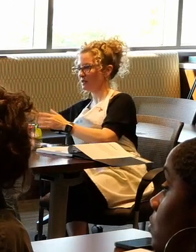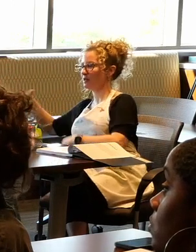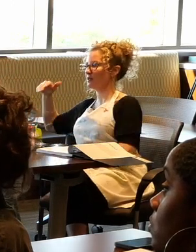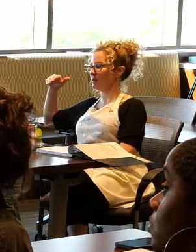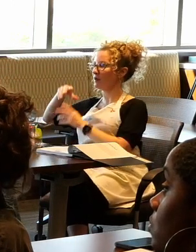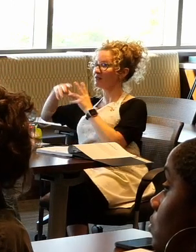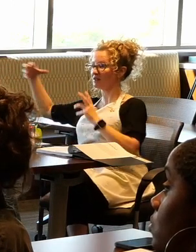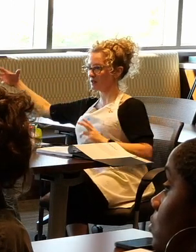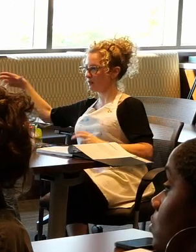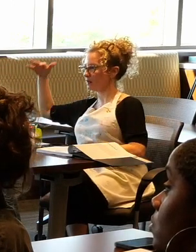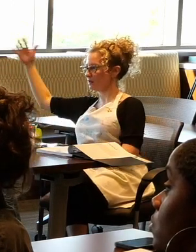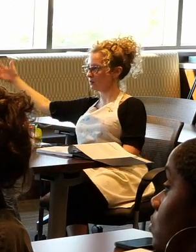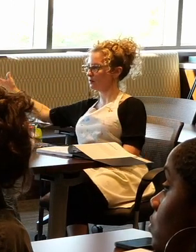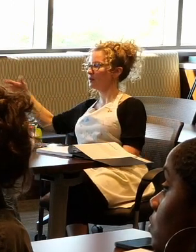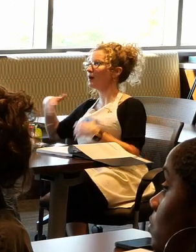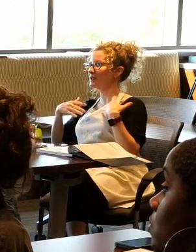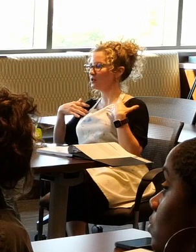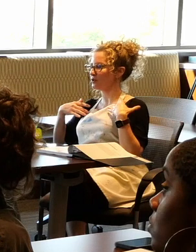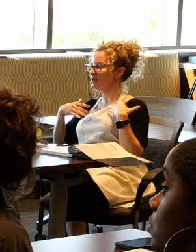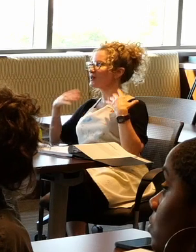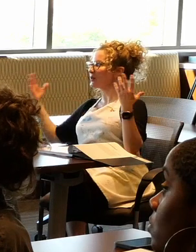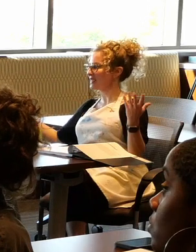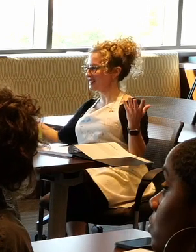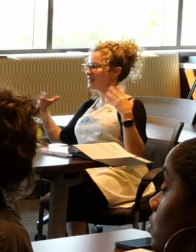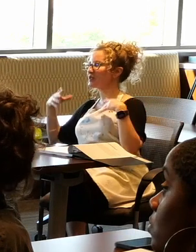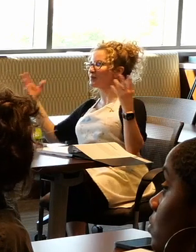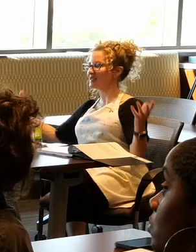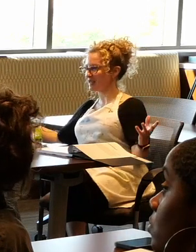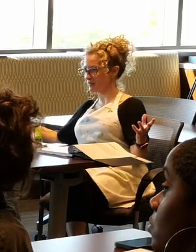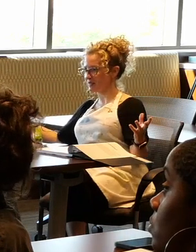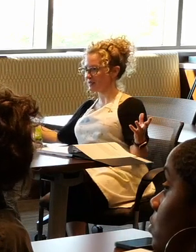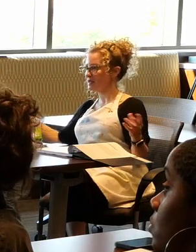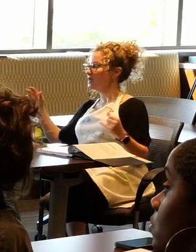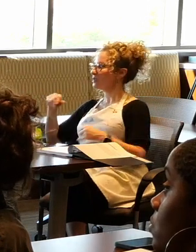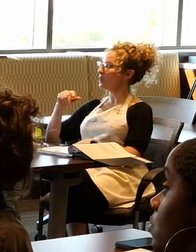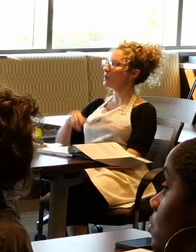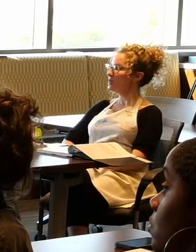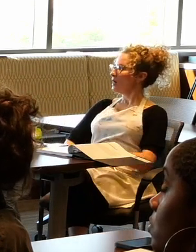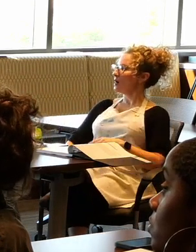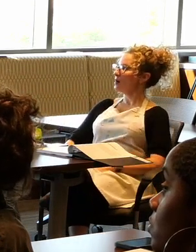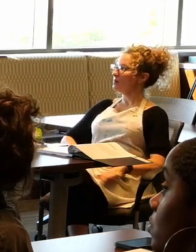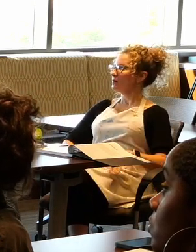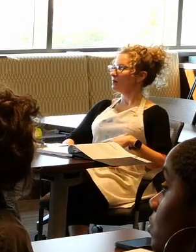made $15,000, and as I scale it, it will, I'm a teacher, okay. so this is my second business. Mm-hmm. So,